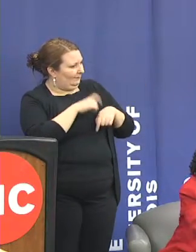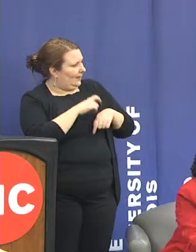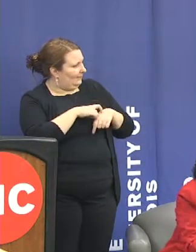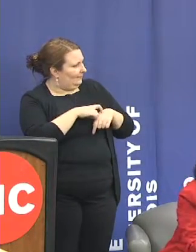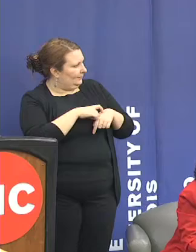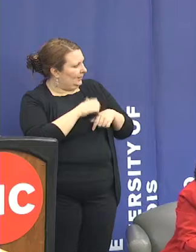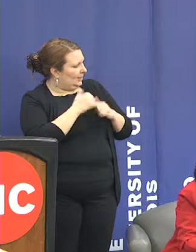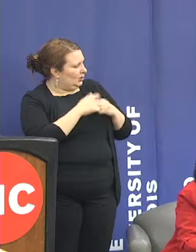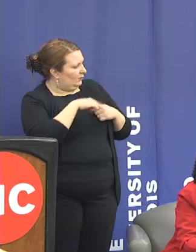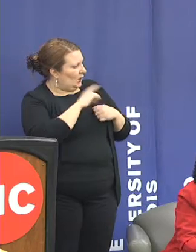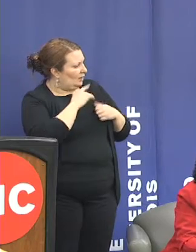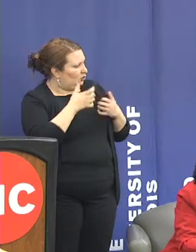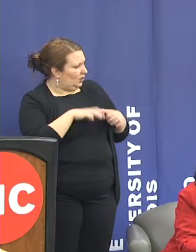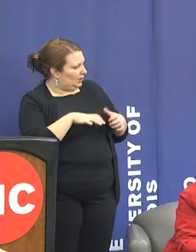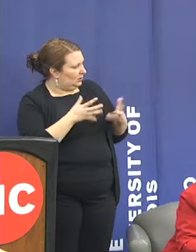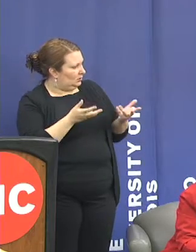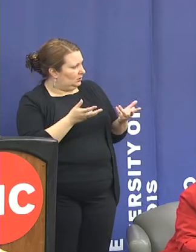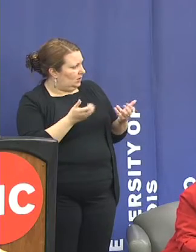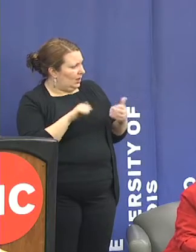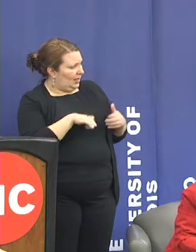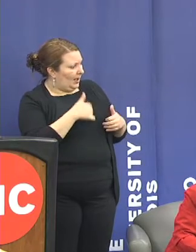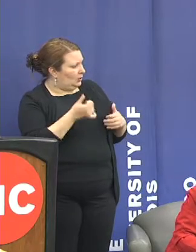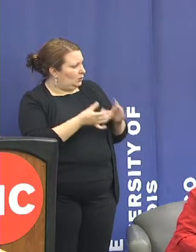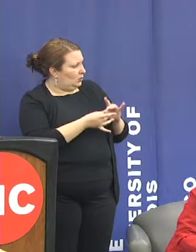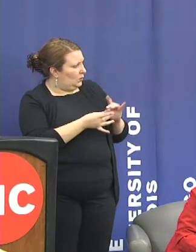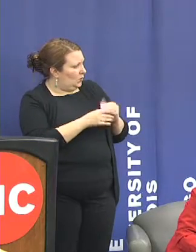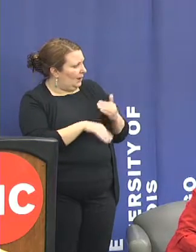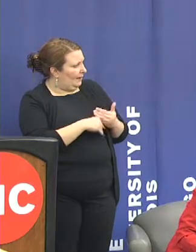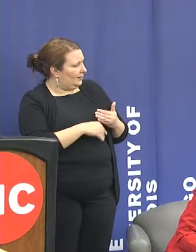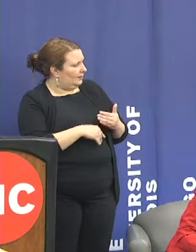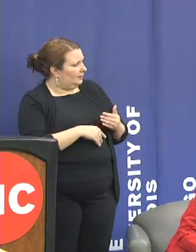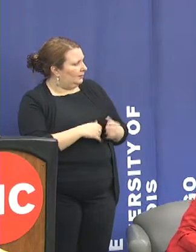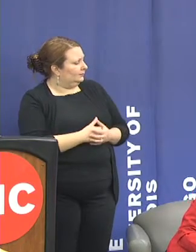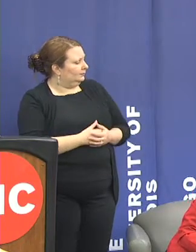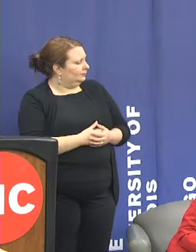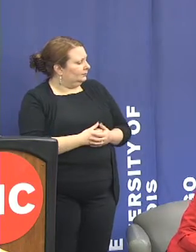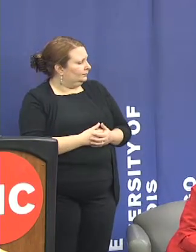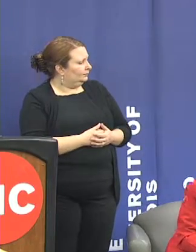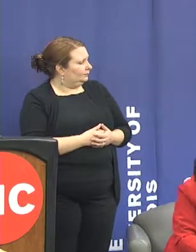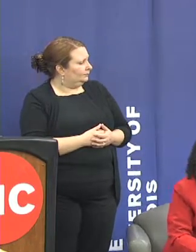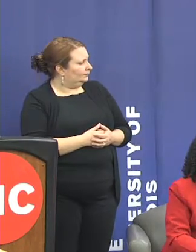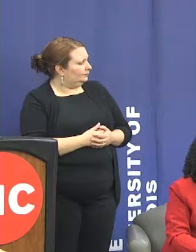time. Each of you had a chance, but was there anything you wanted to add?